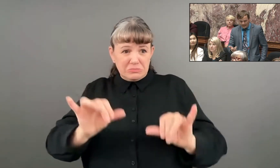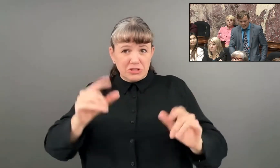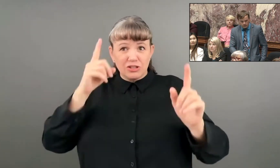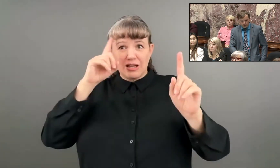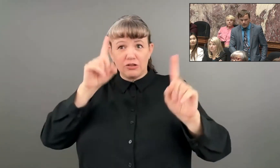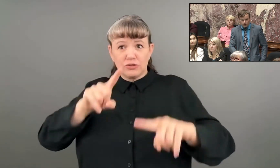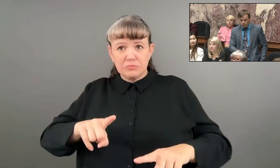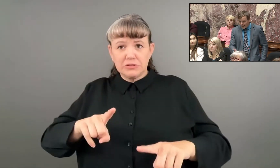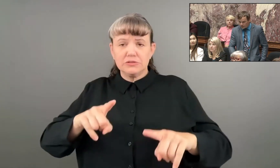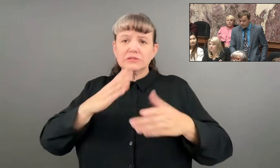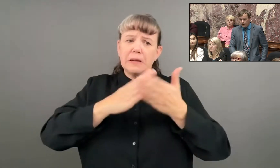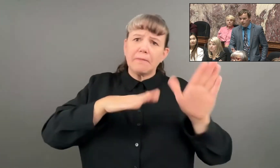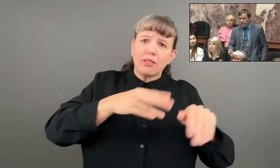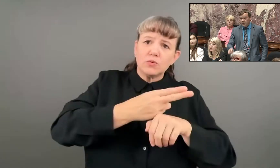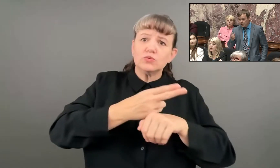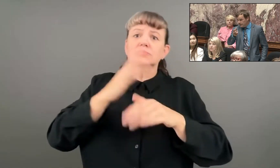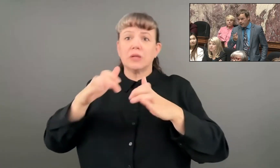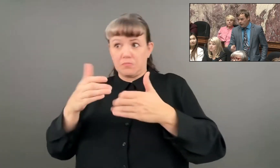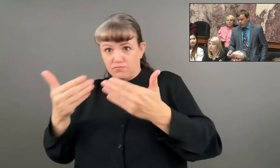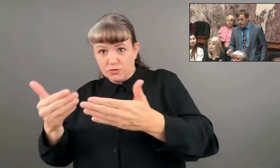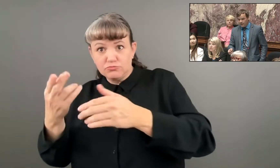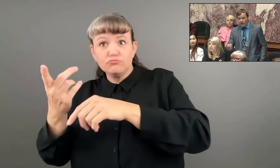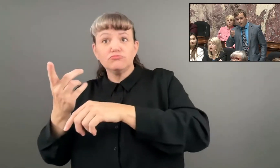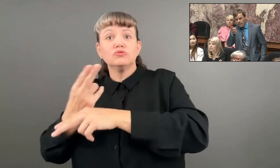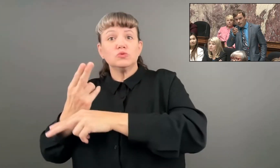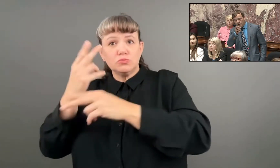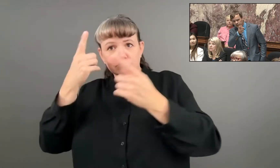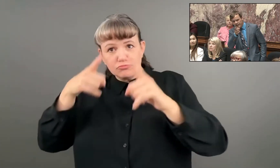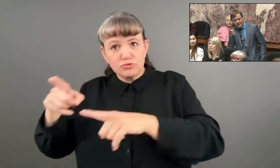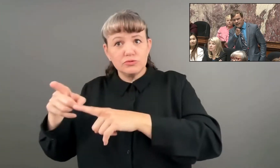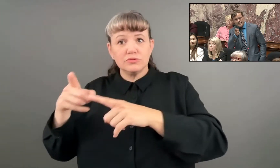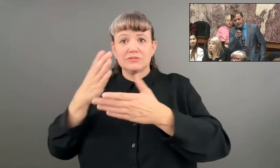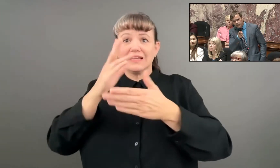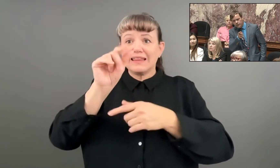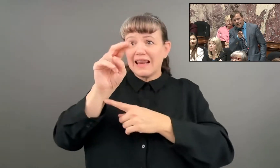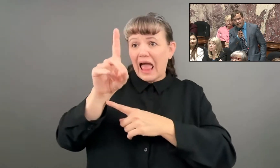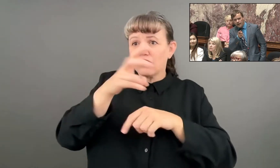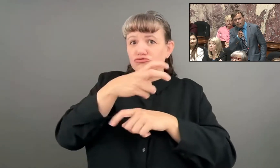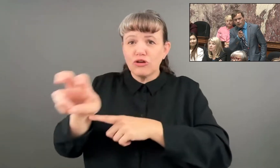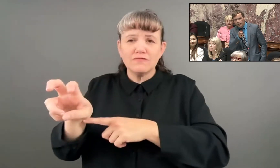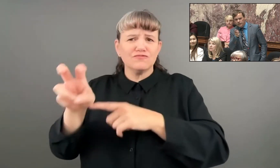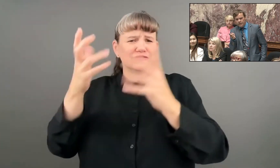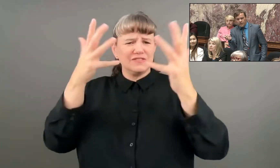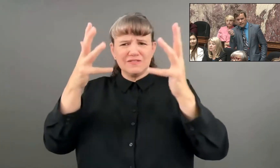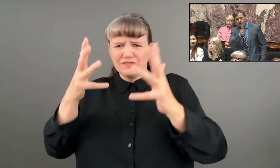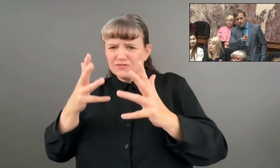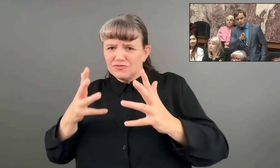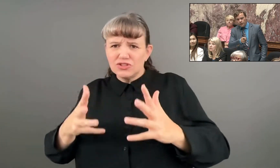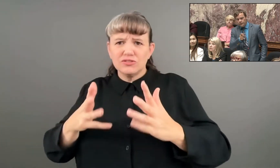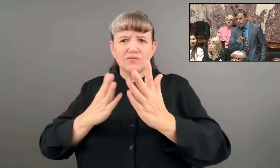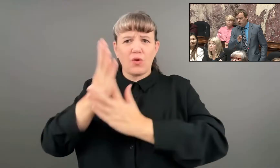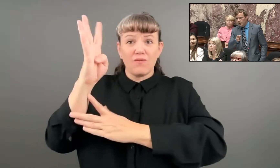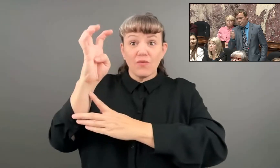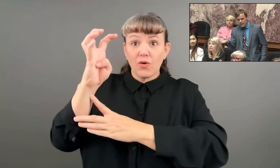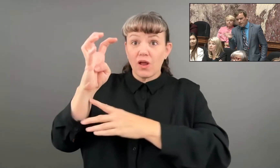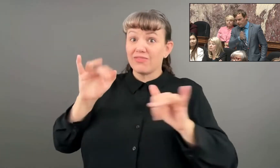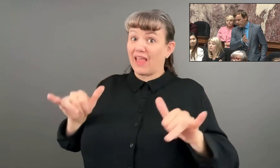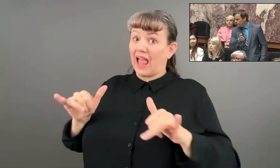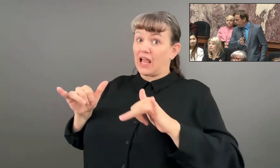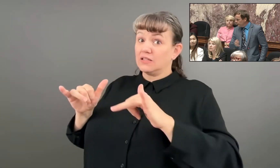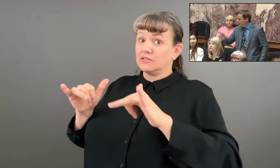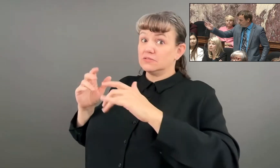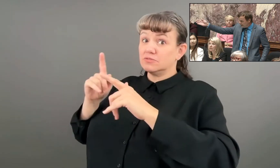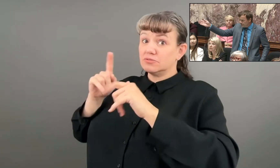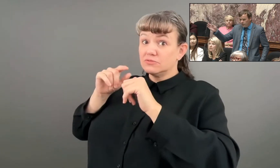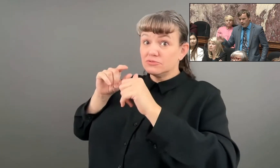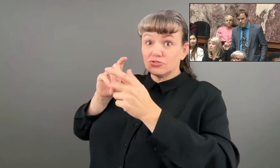agreements, land transfers. Members. He did all those things. Oh, he's saying that he didn't do that now? Is he changing his point of view, changing his